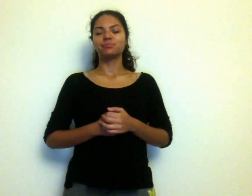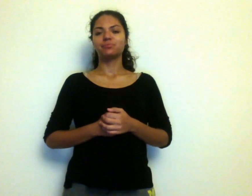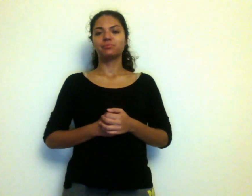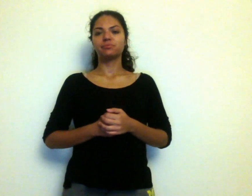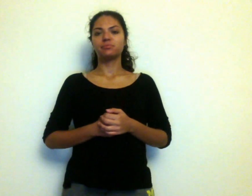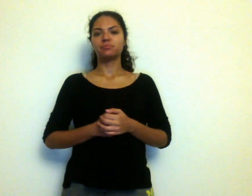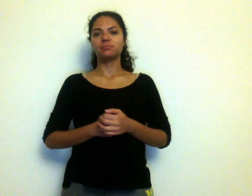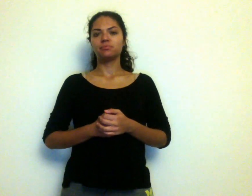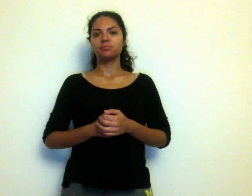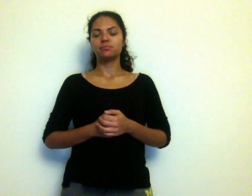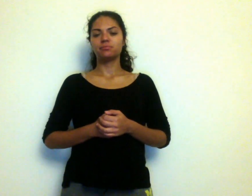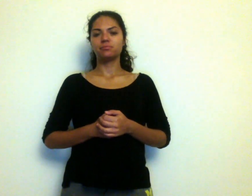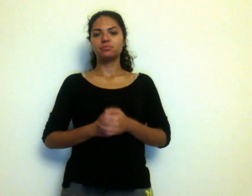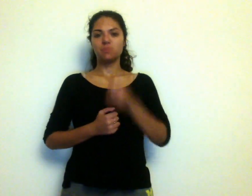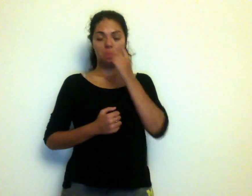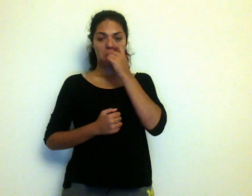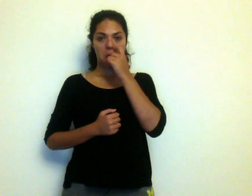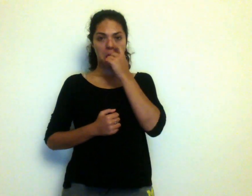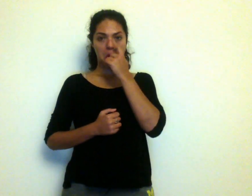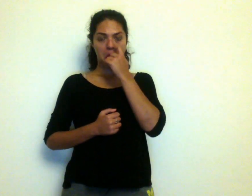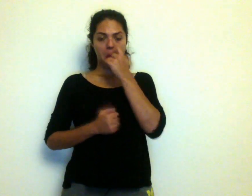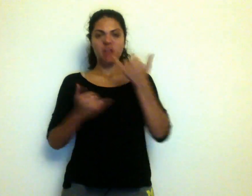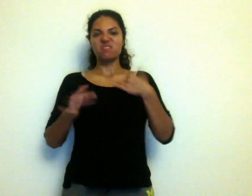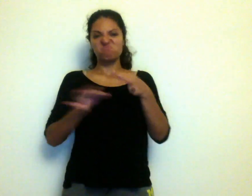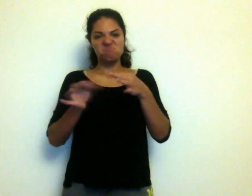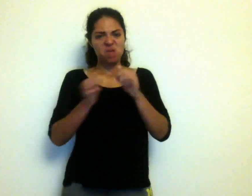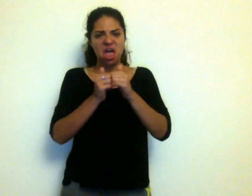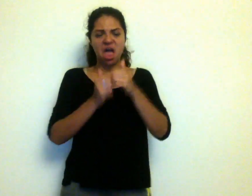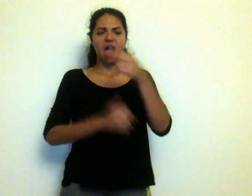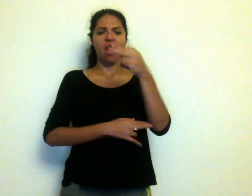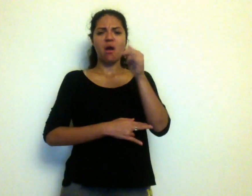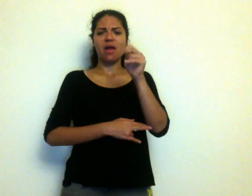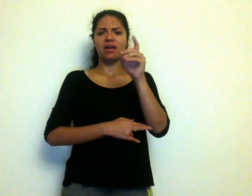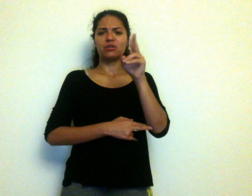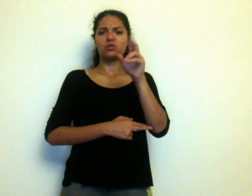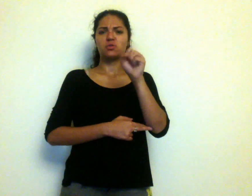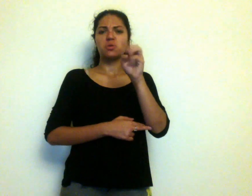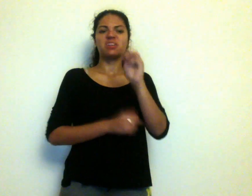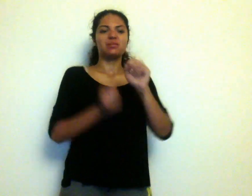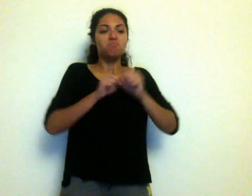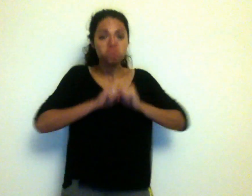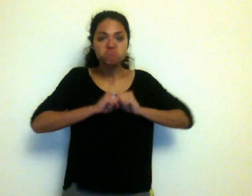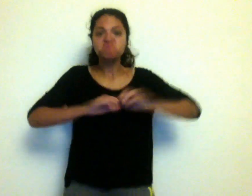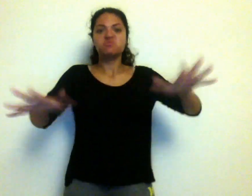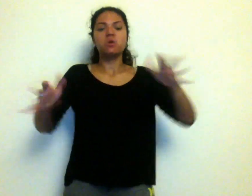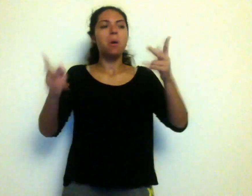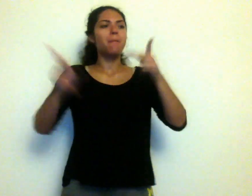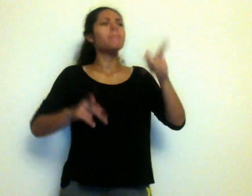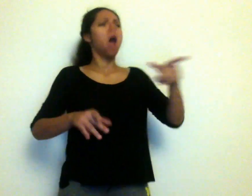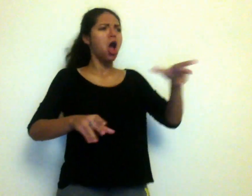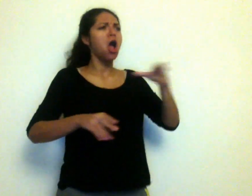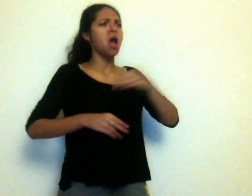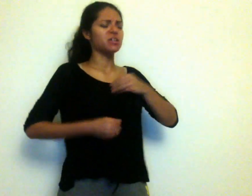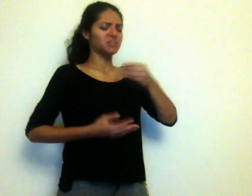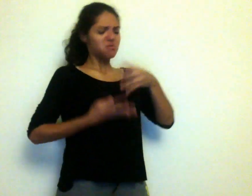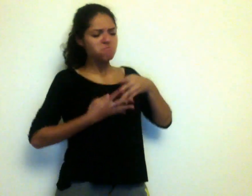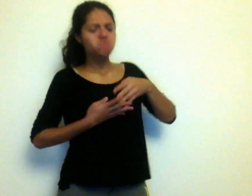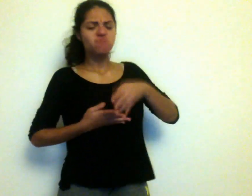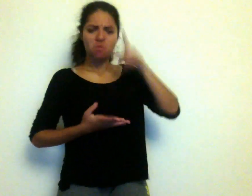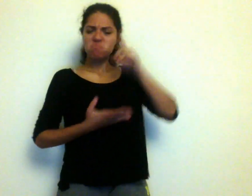western part of the world and why America gave it the kind of allegiance that it did. Now, this is very fascinating material to get into,